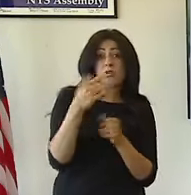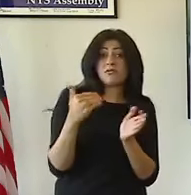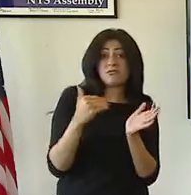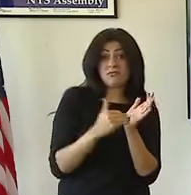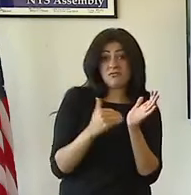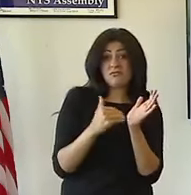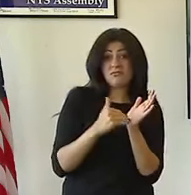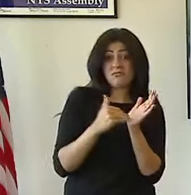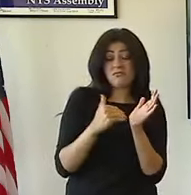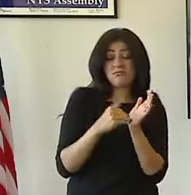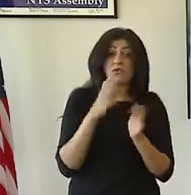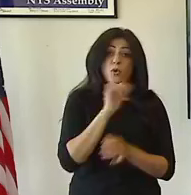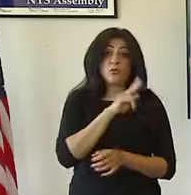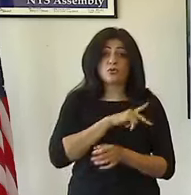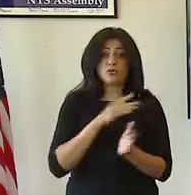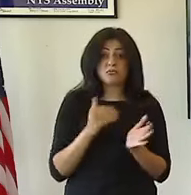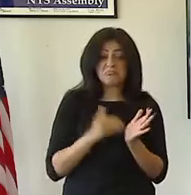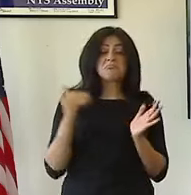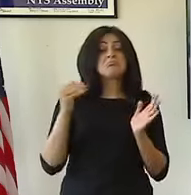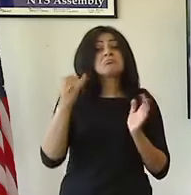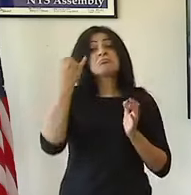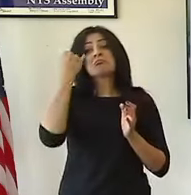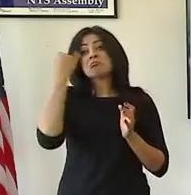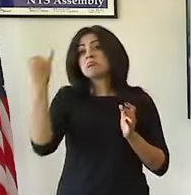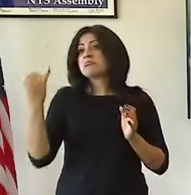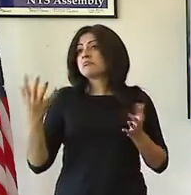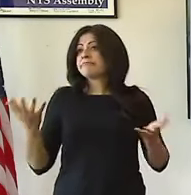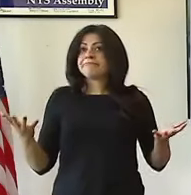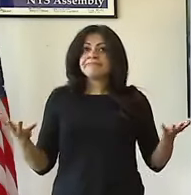are, if you